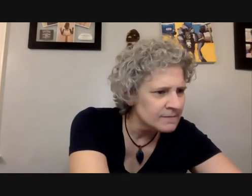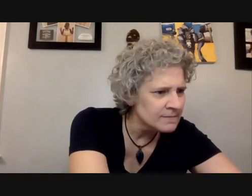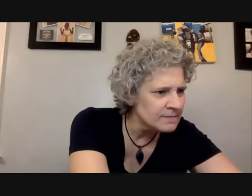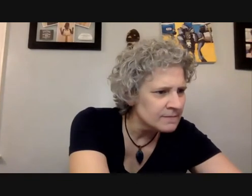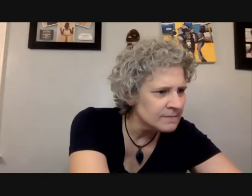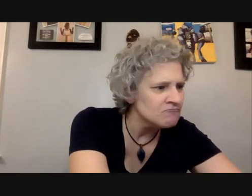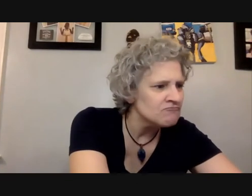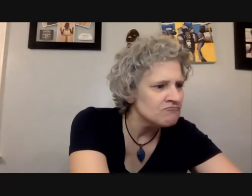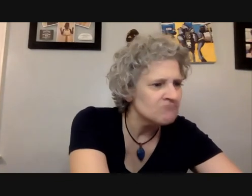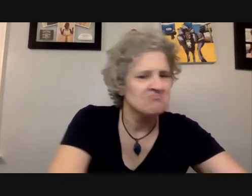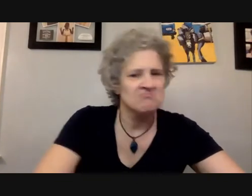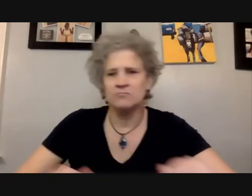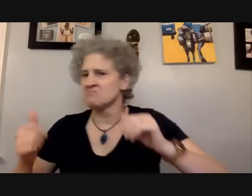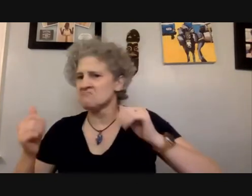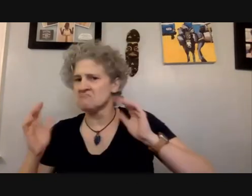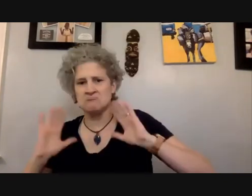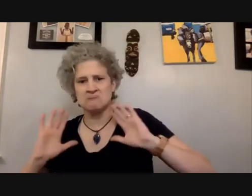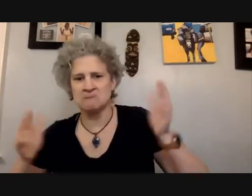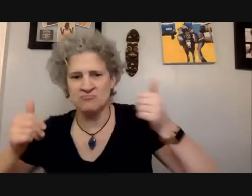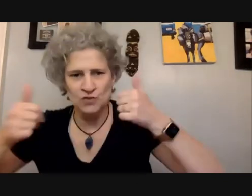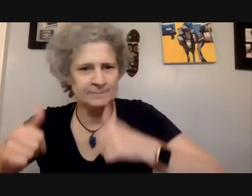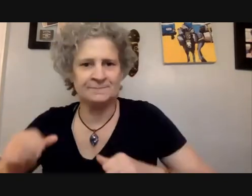medical vocabulary.